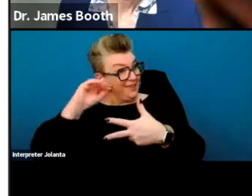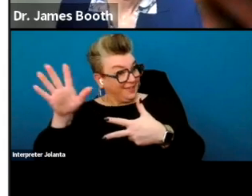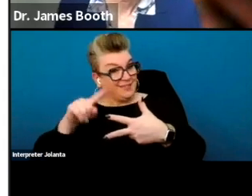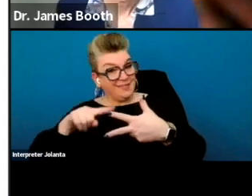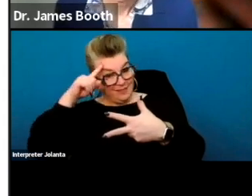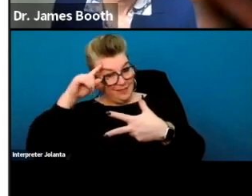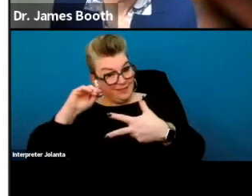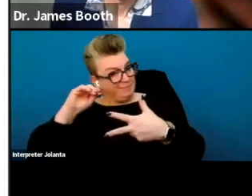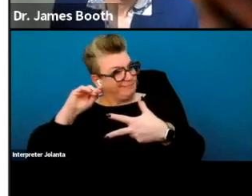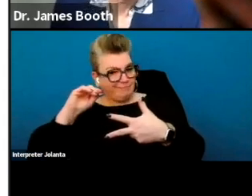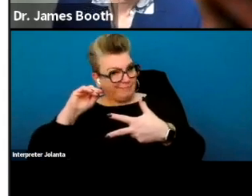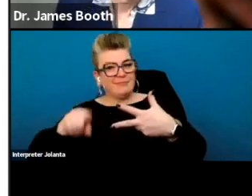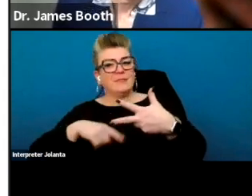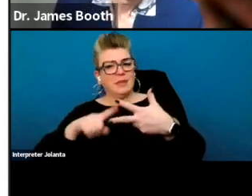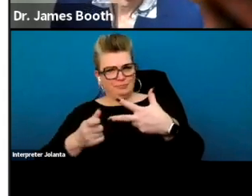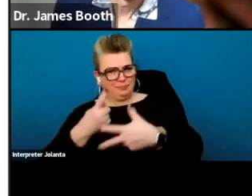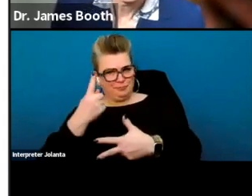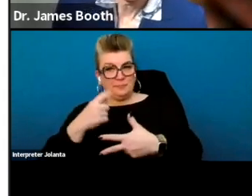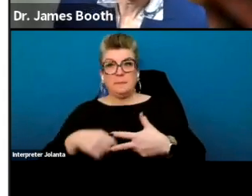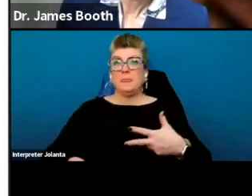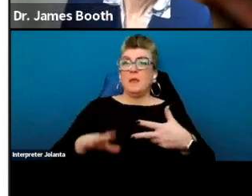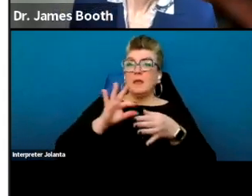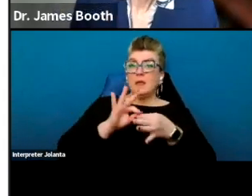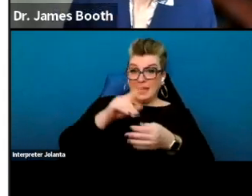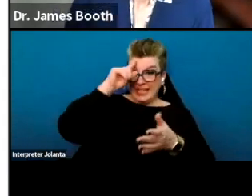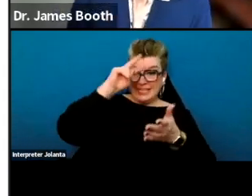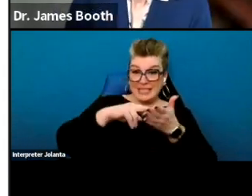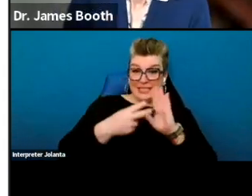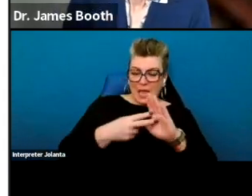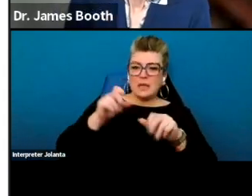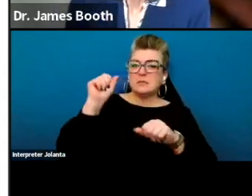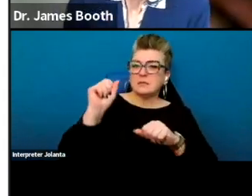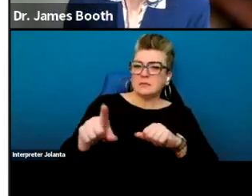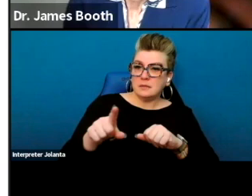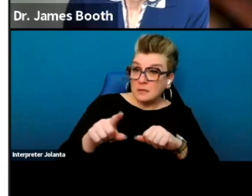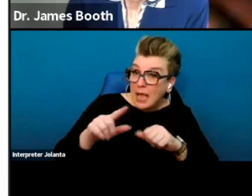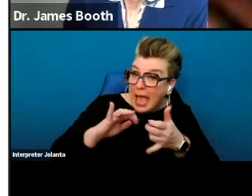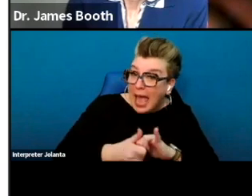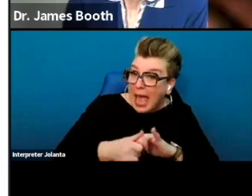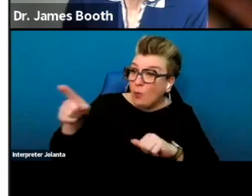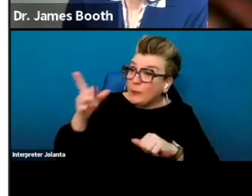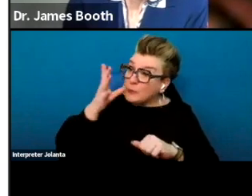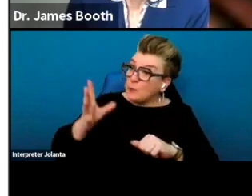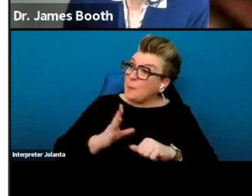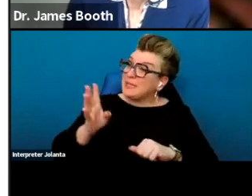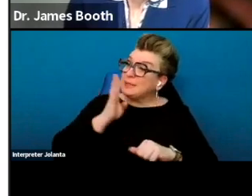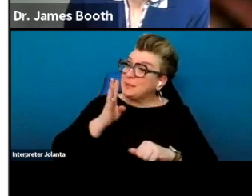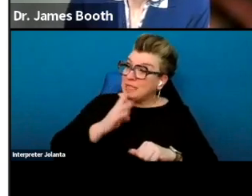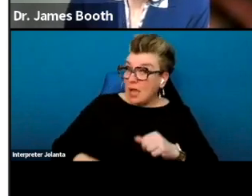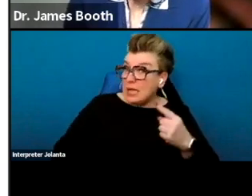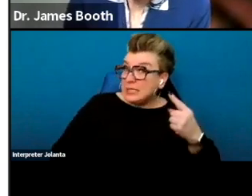task, the kids were asked, does the way she speaks